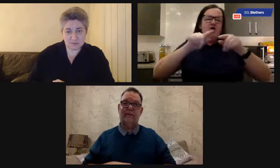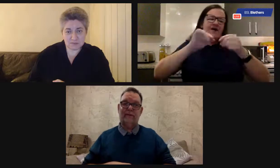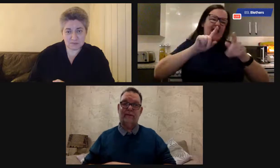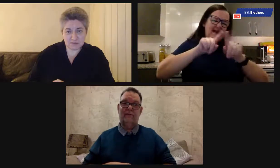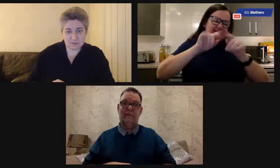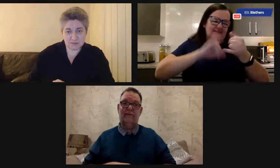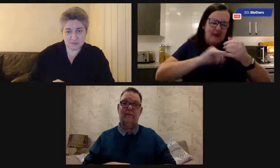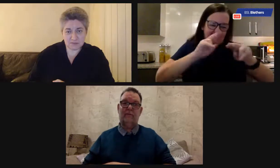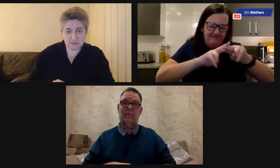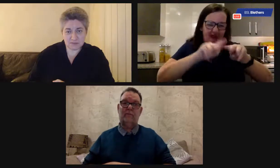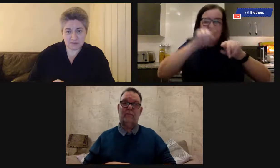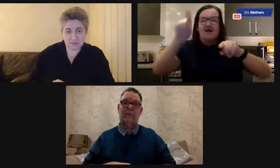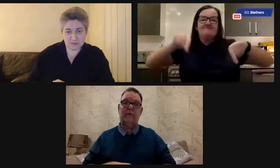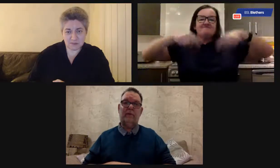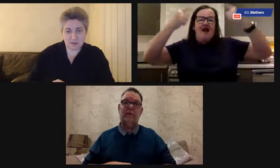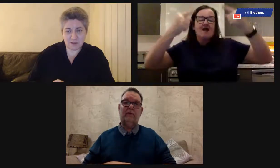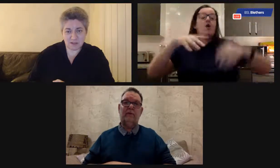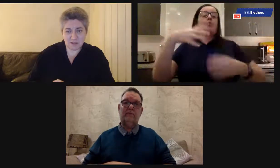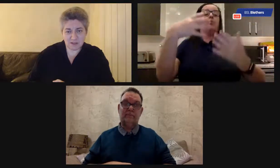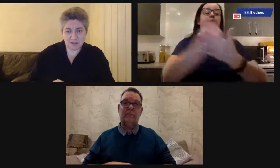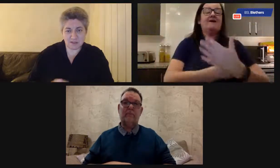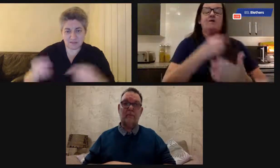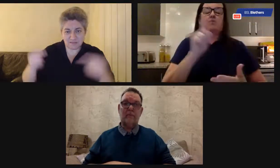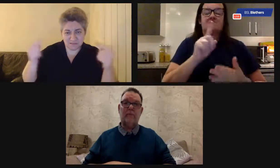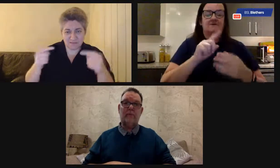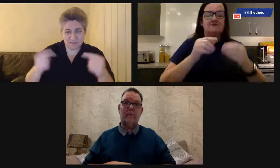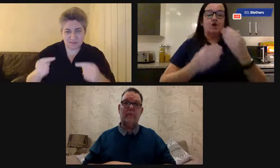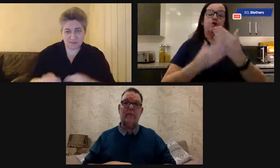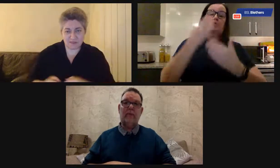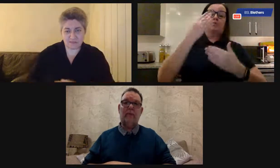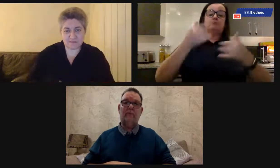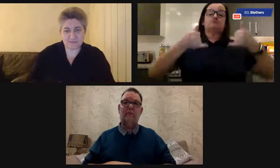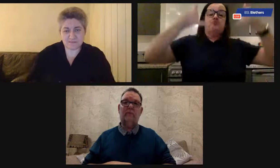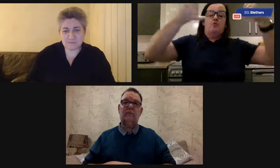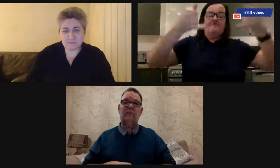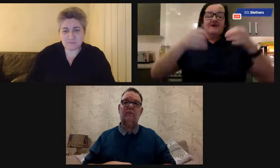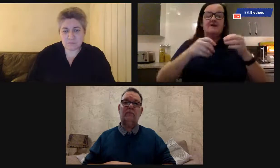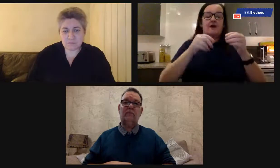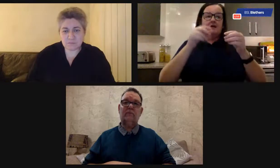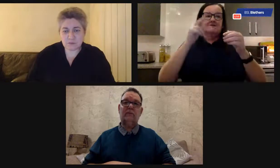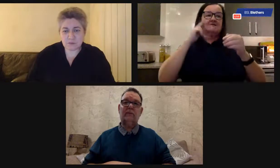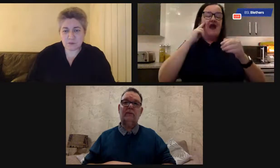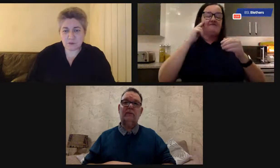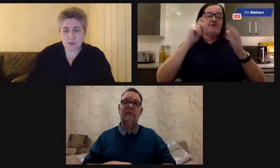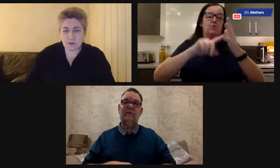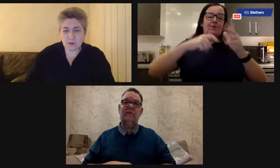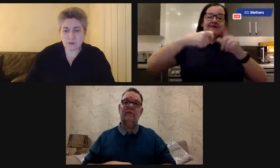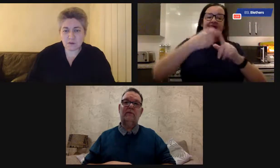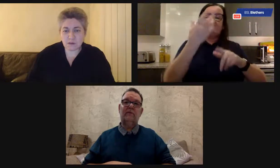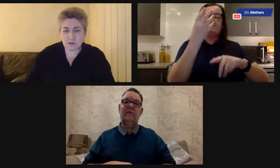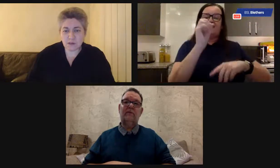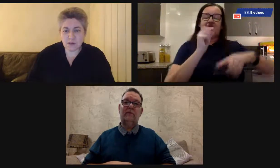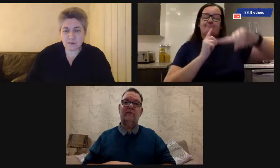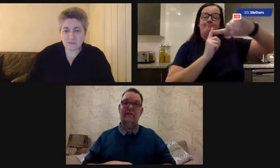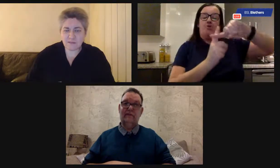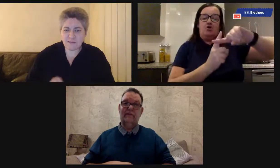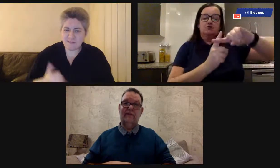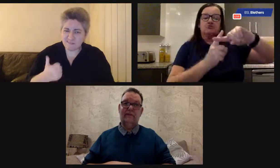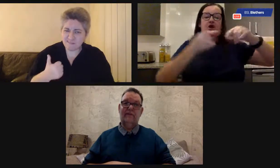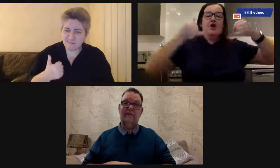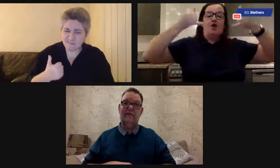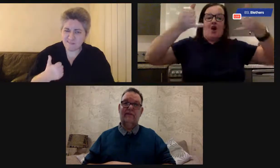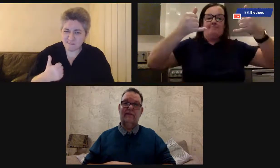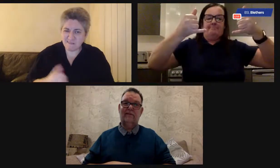them will go into the next stage, and then eventually we'll get down to the finals. And we'll create a new trophy, and it will